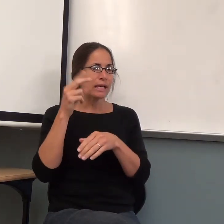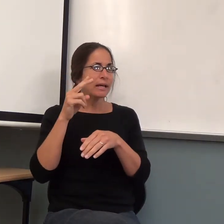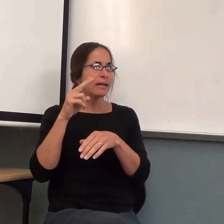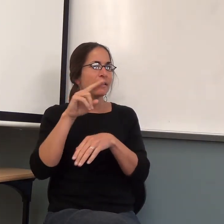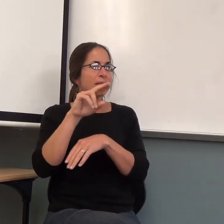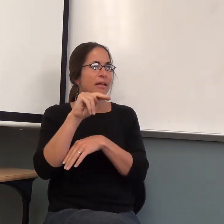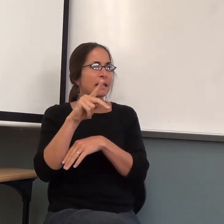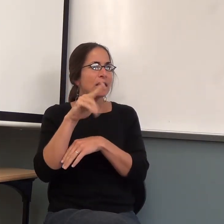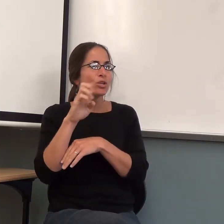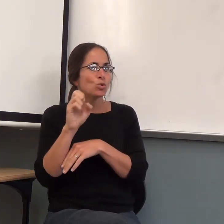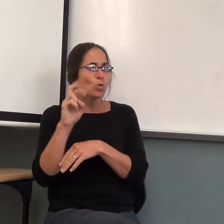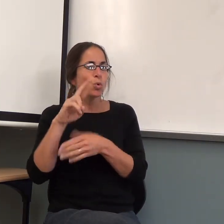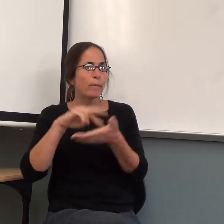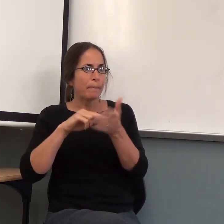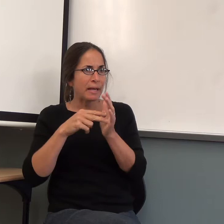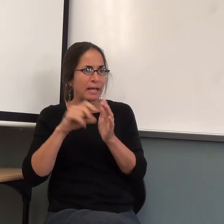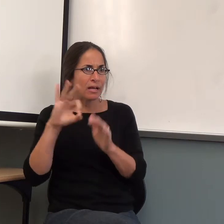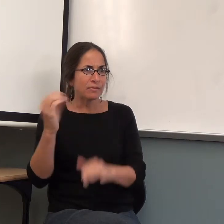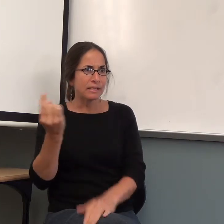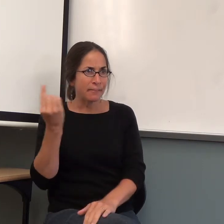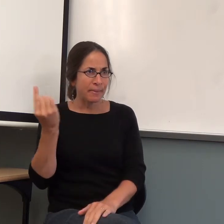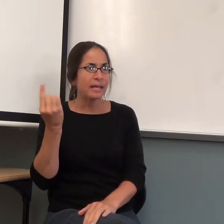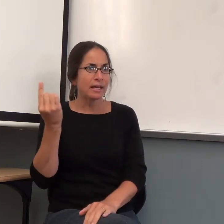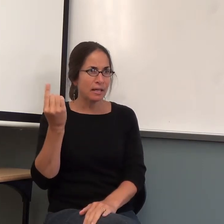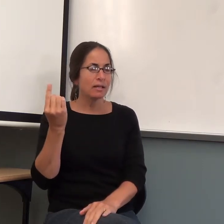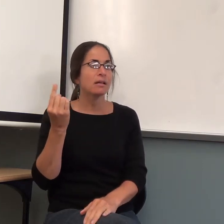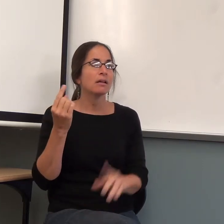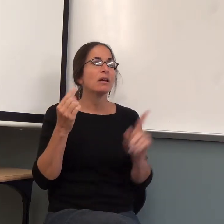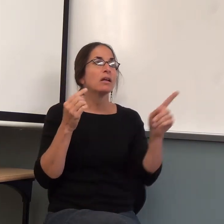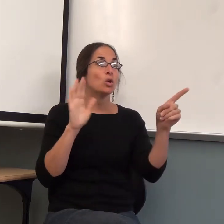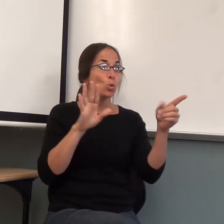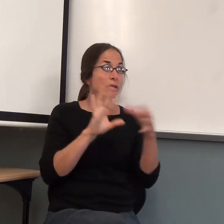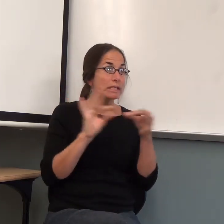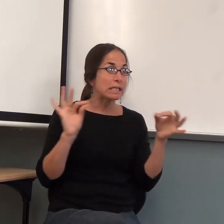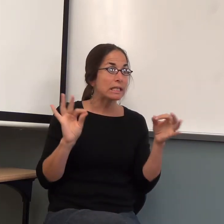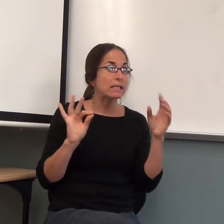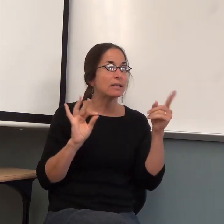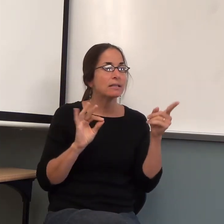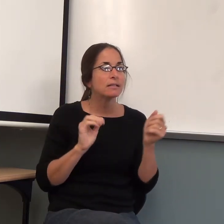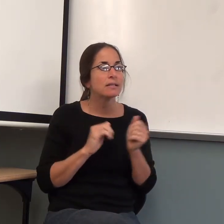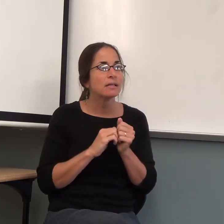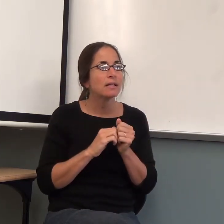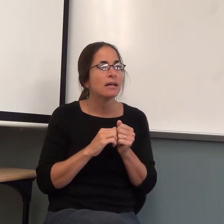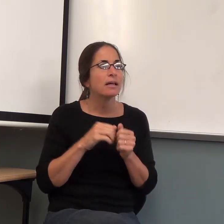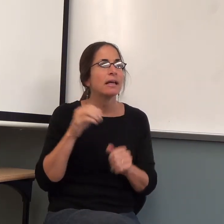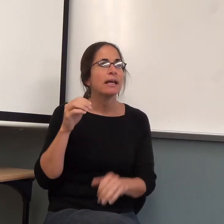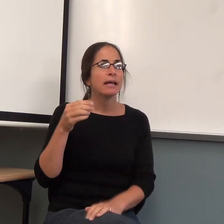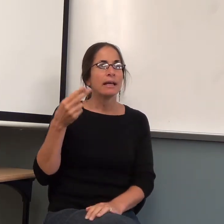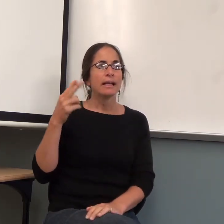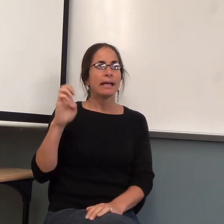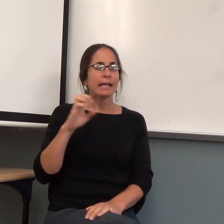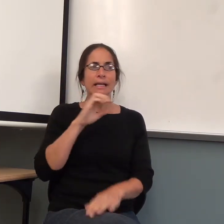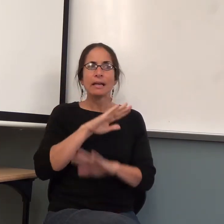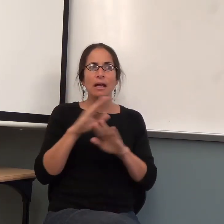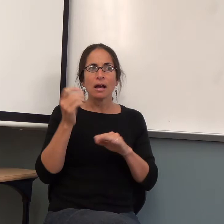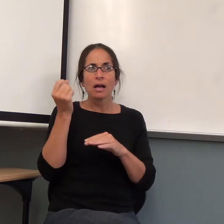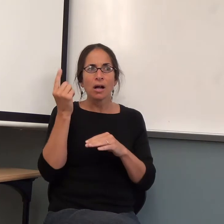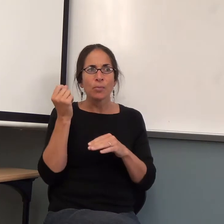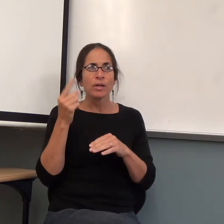of something. Good. And what was your sentence, The David? sentence was, he did not comprehend the significance